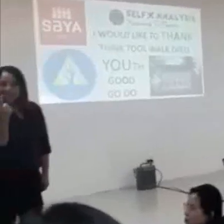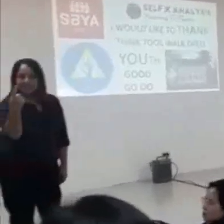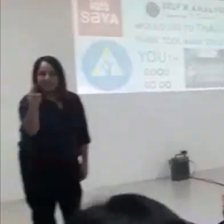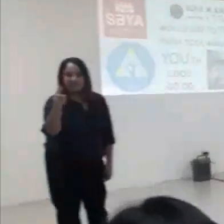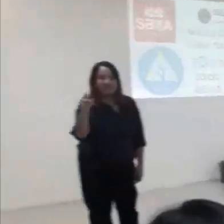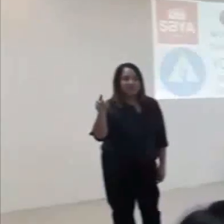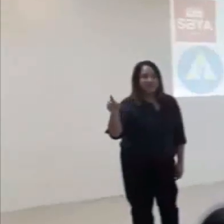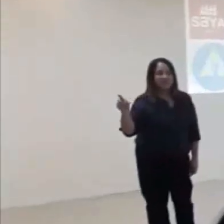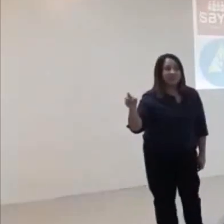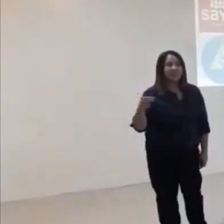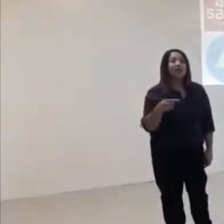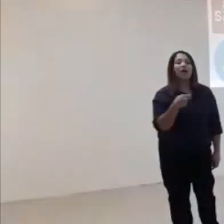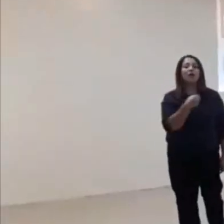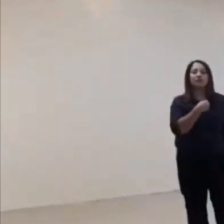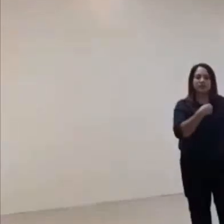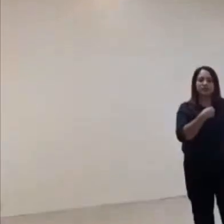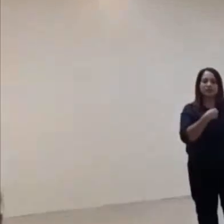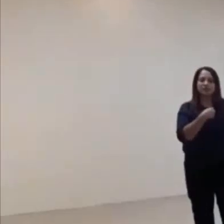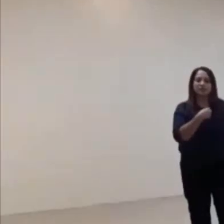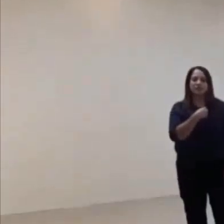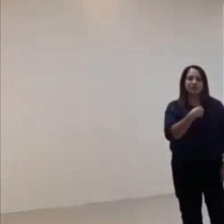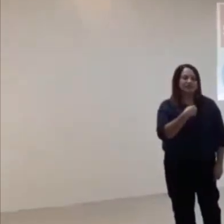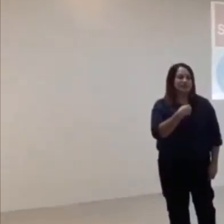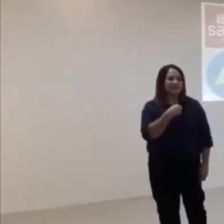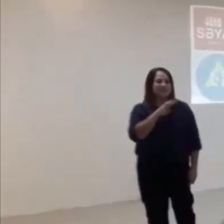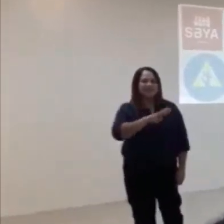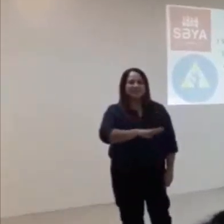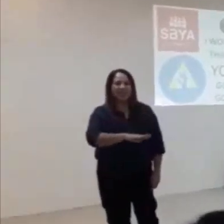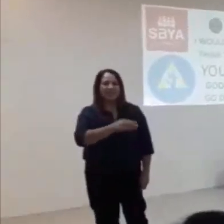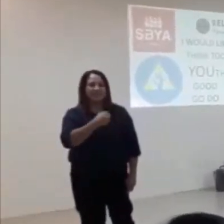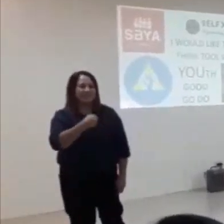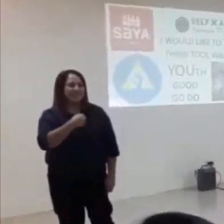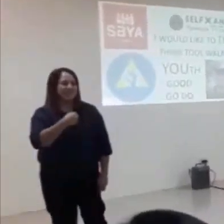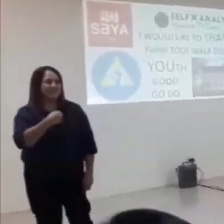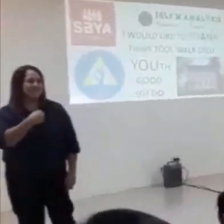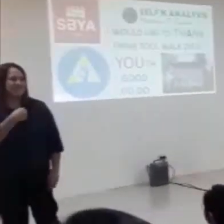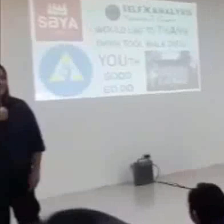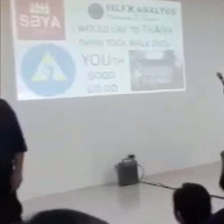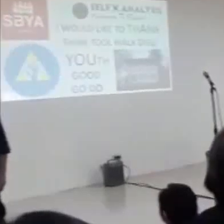your child, everybody should care about the child.